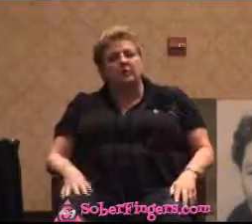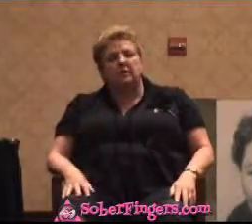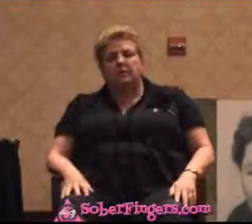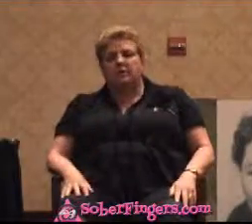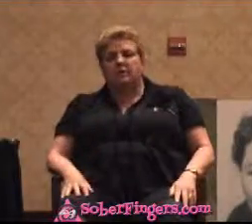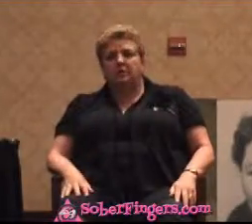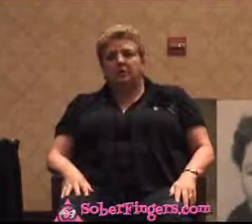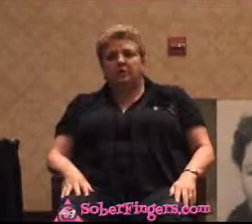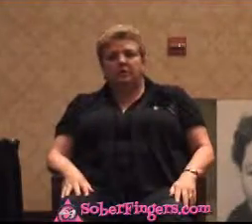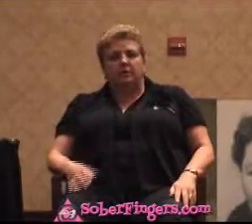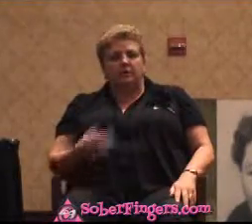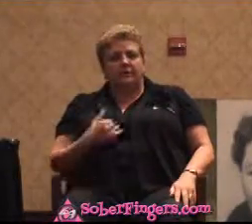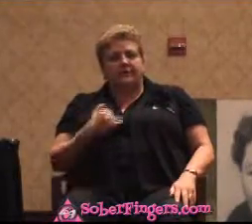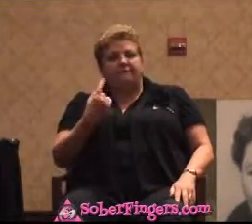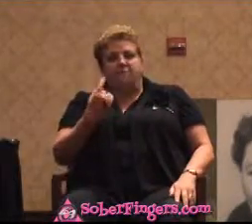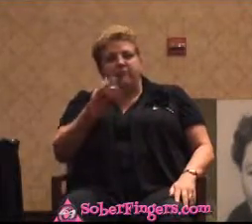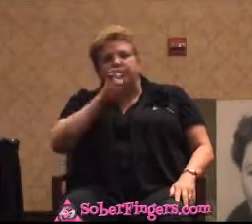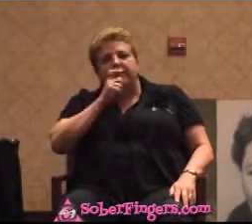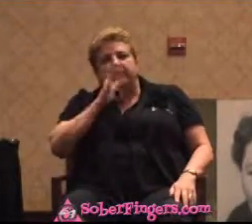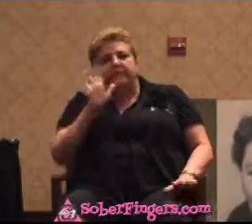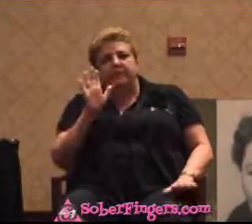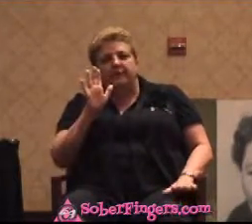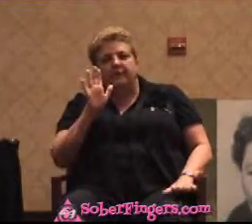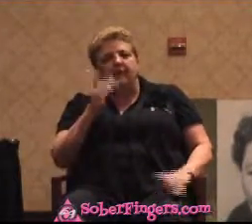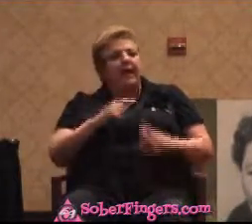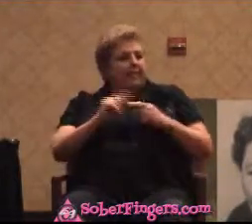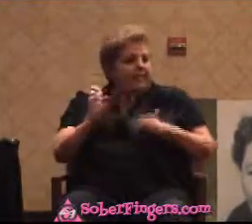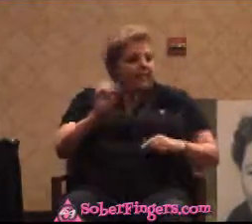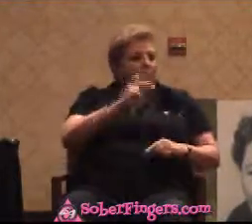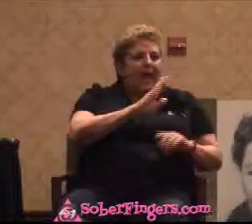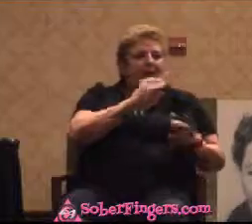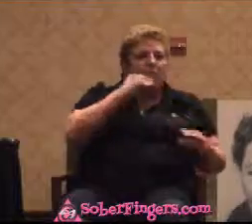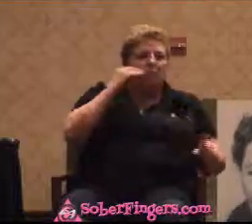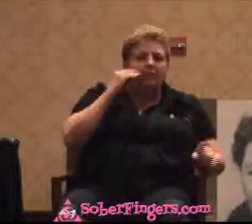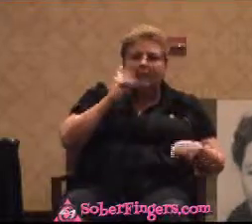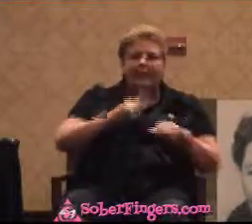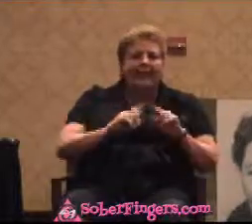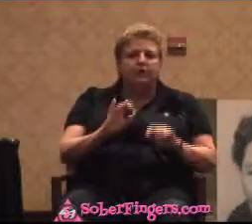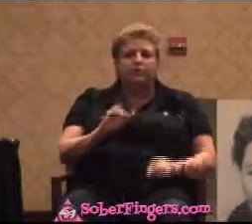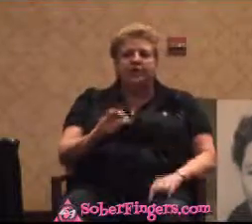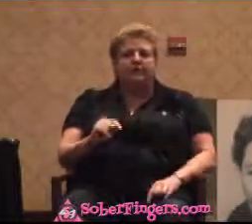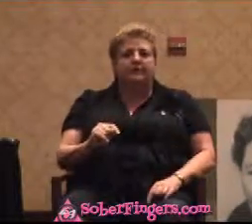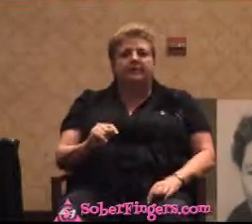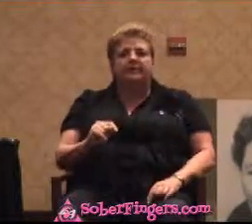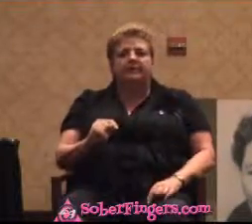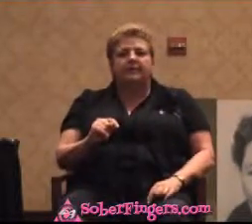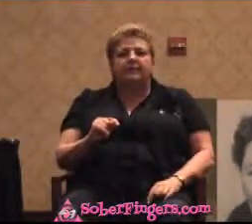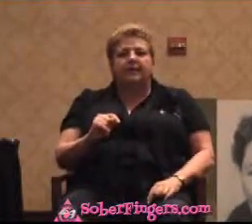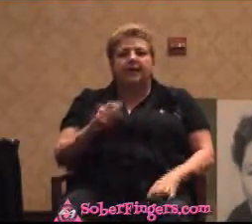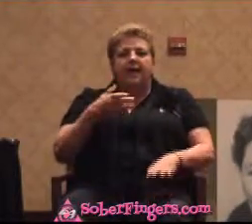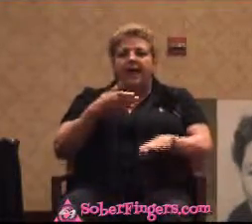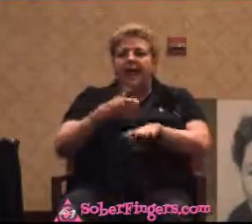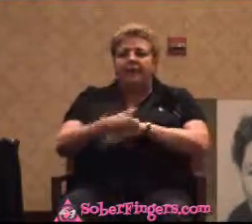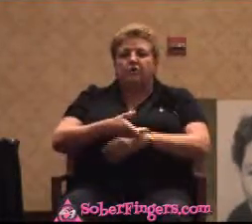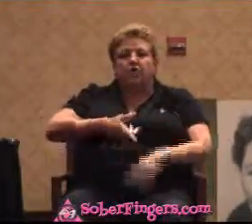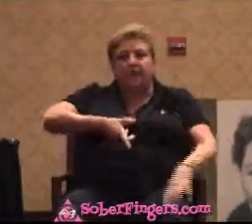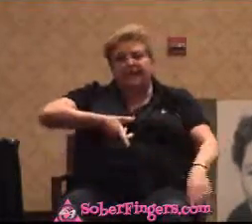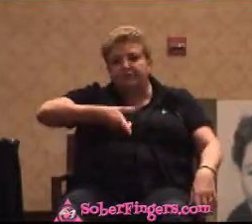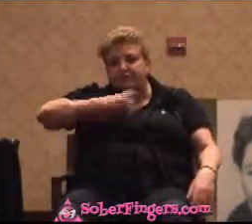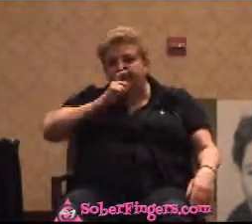is just go get a drink and get home to him, and I can't do that. And then after I take that drink, I can't figure out